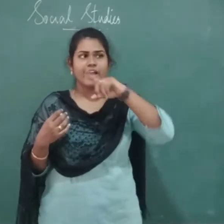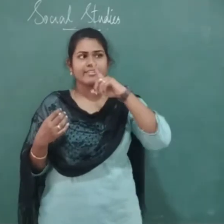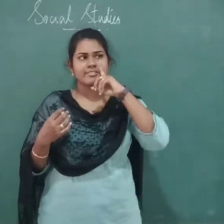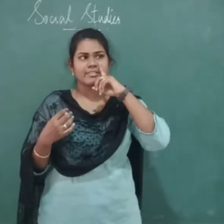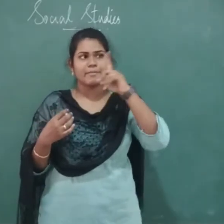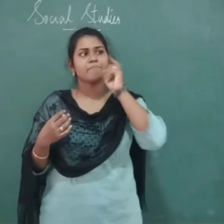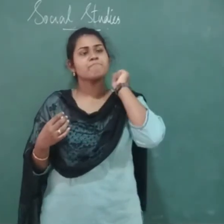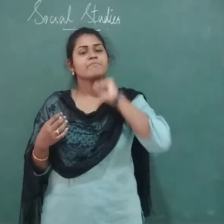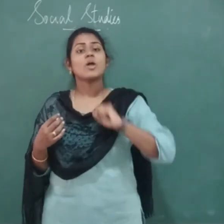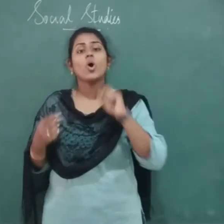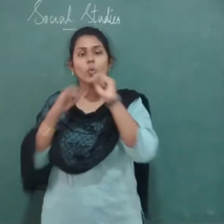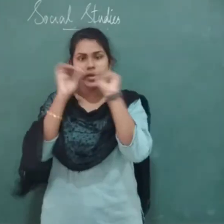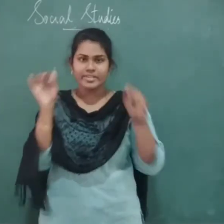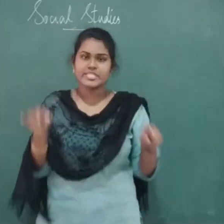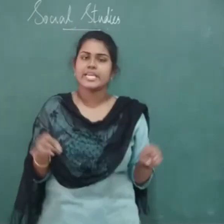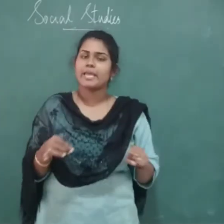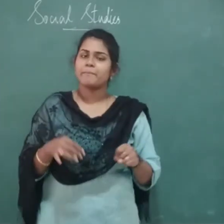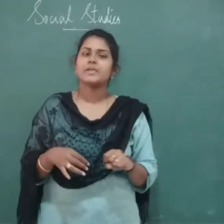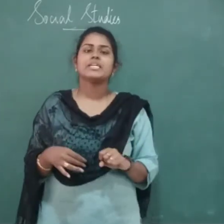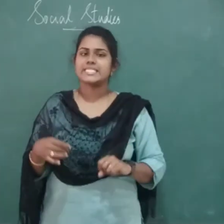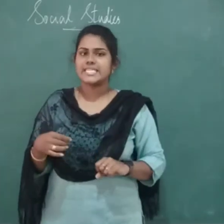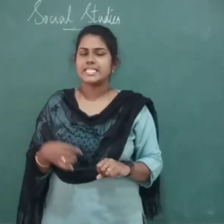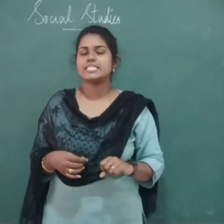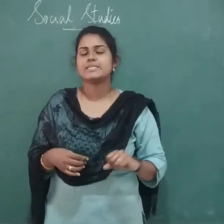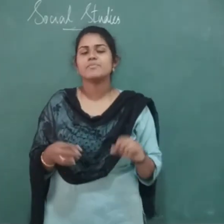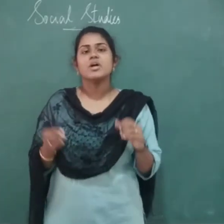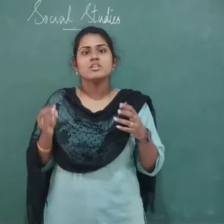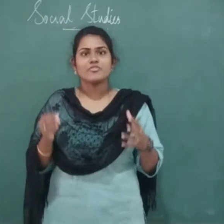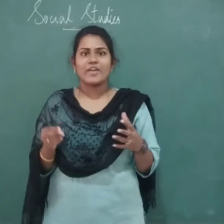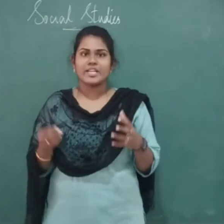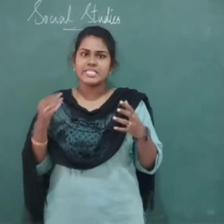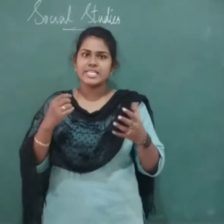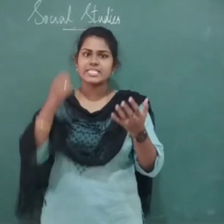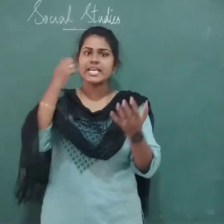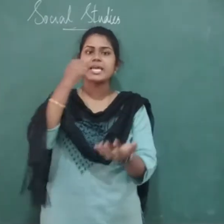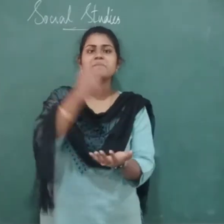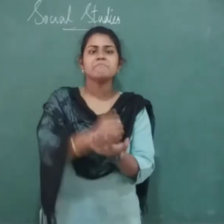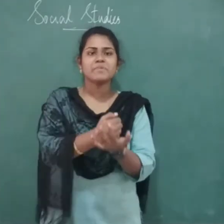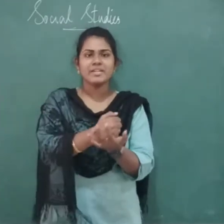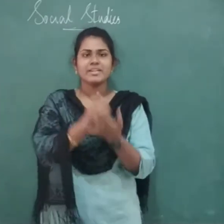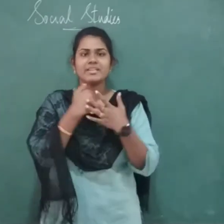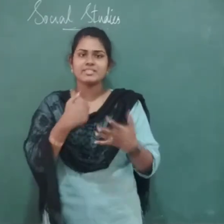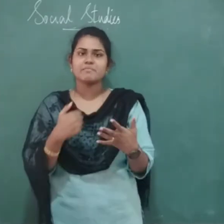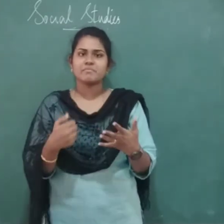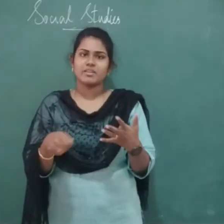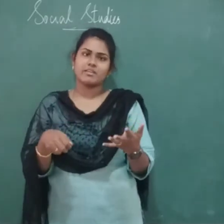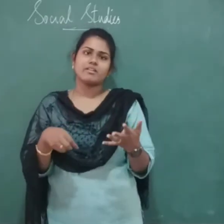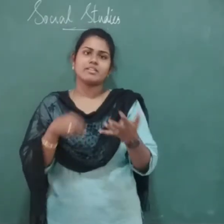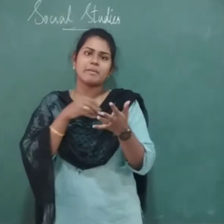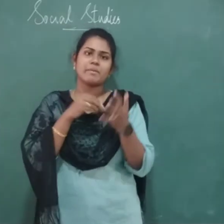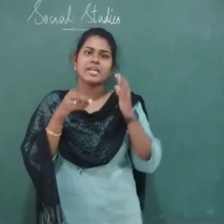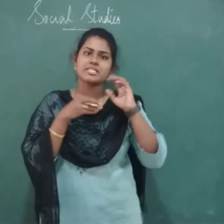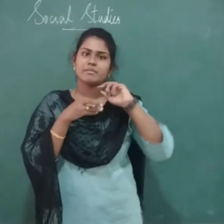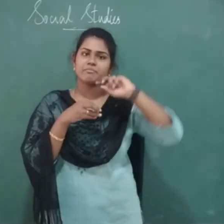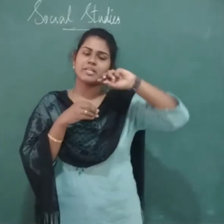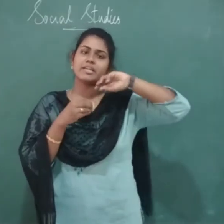and oval shape seals. So fine, seals like imprinting something. They made something in